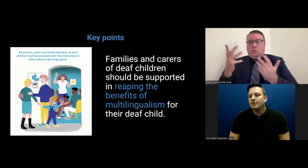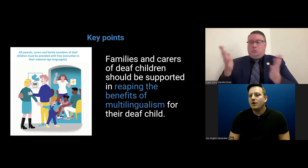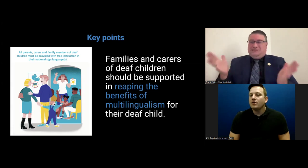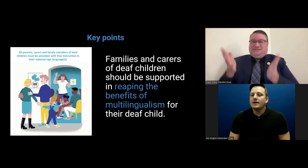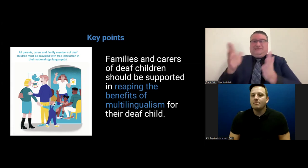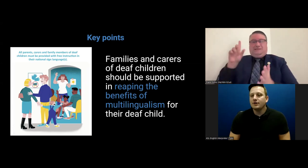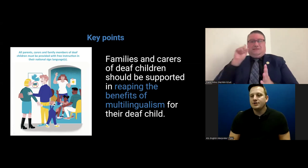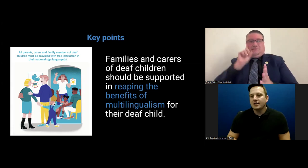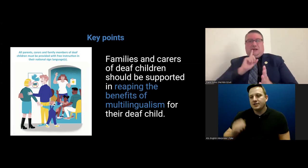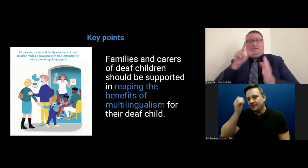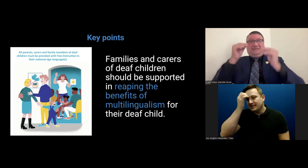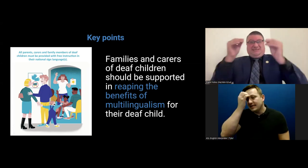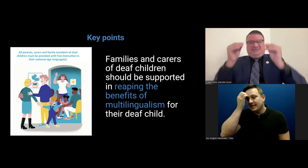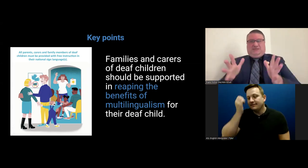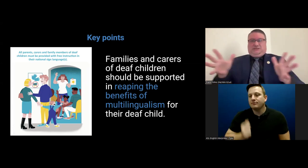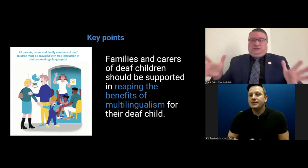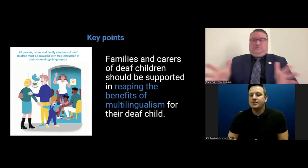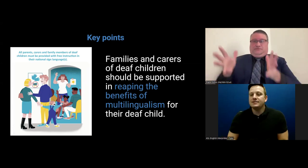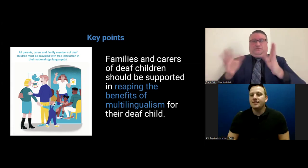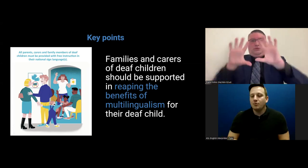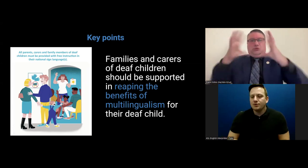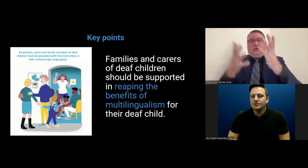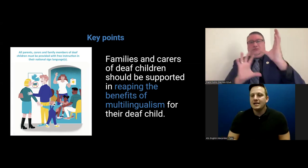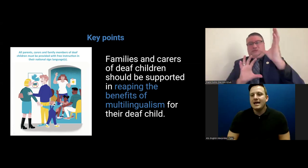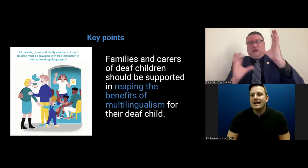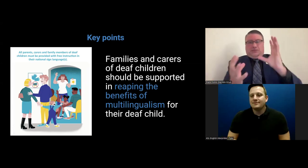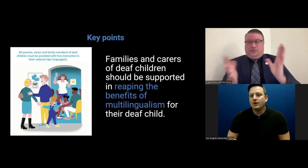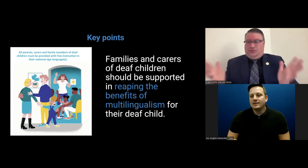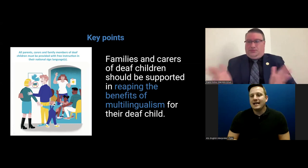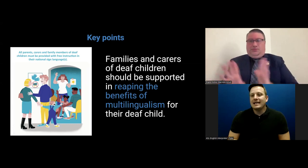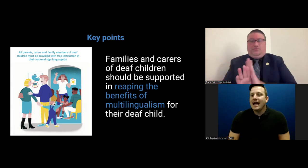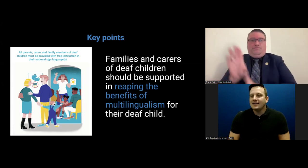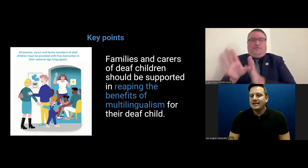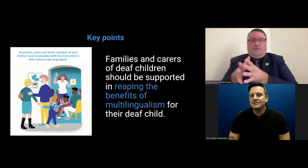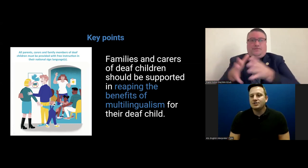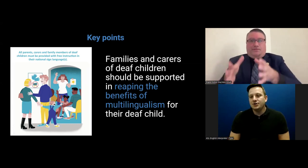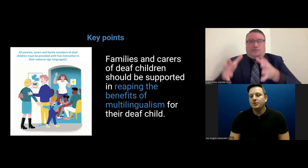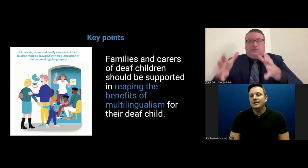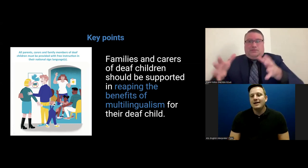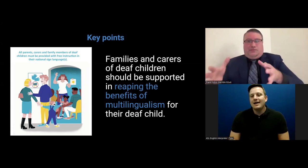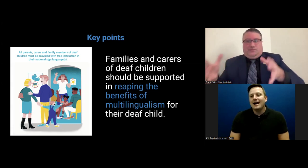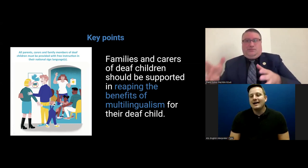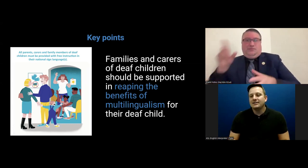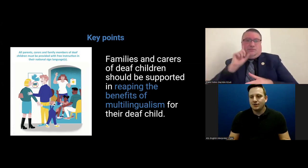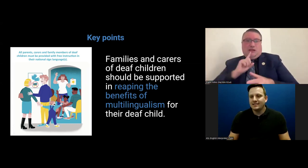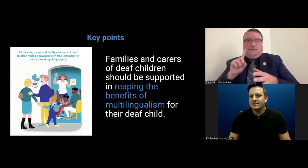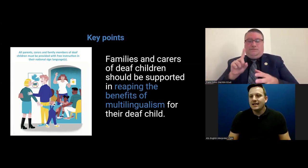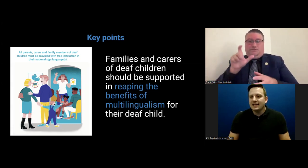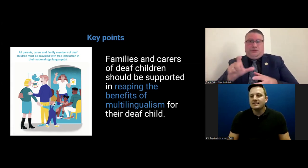There are a number of challenges we see in different regions in the world as far as getting access to services like this,